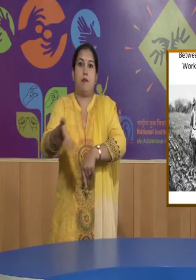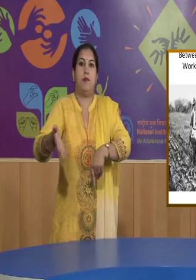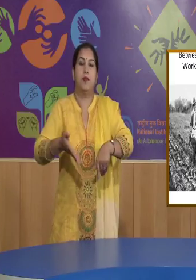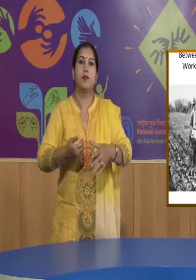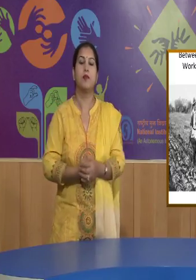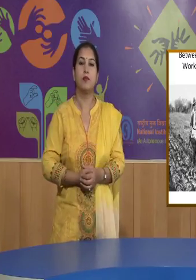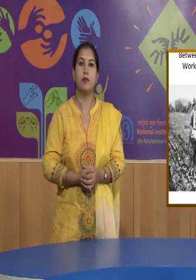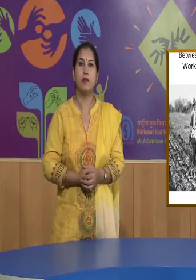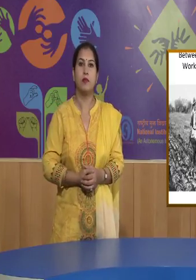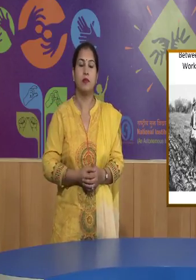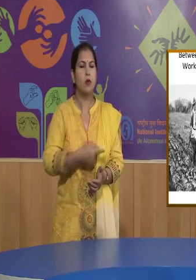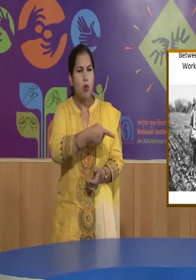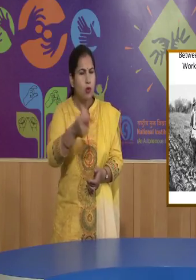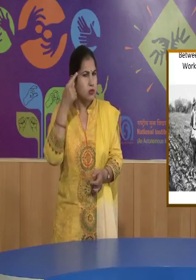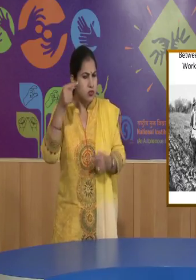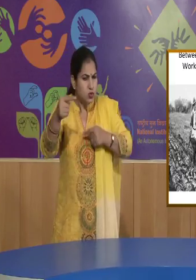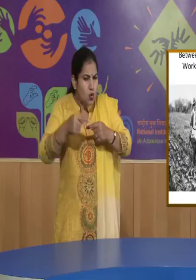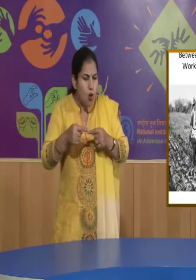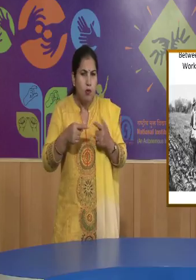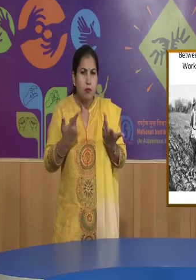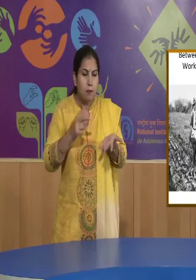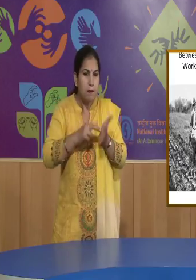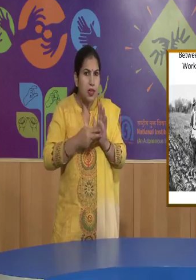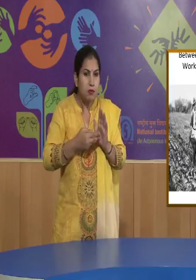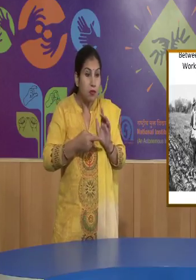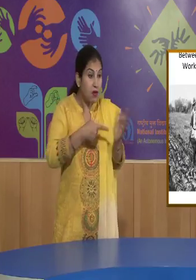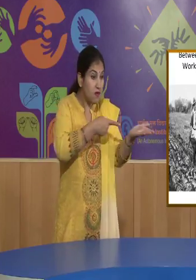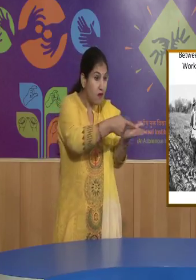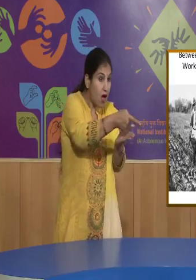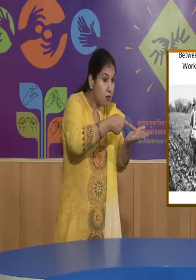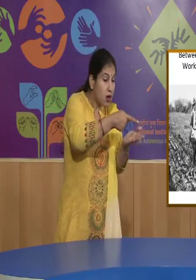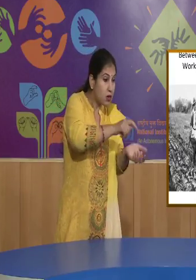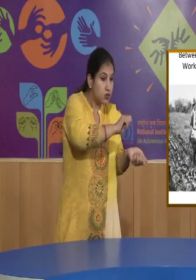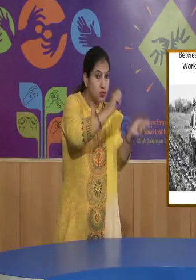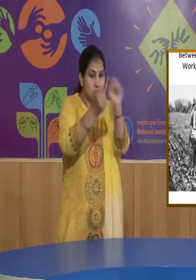In short, this means that the farmers became factory workers.